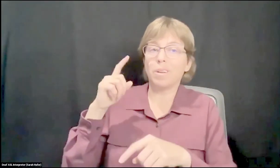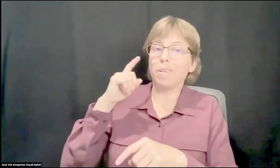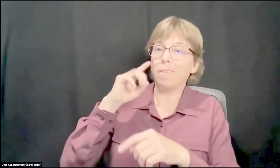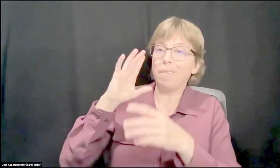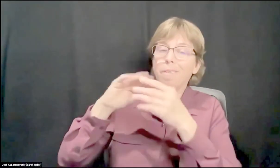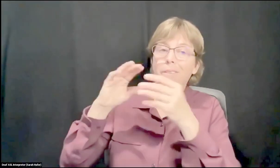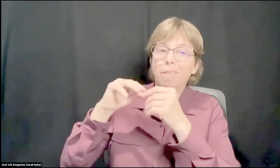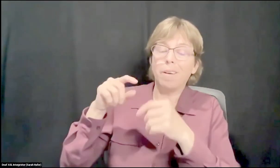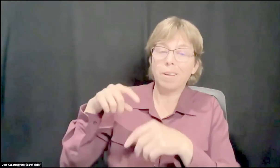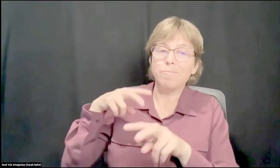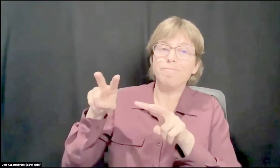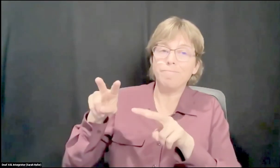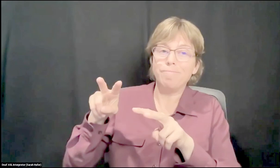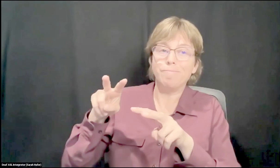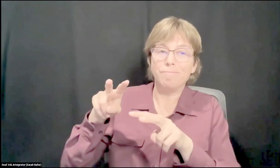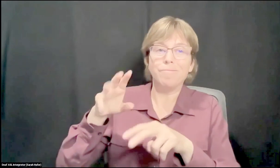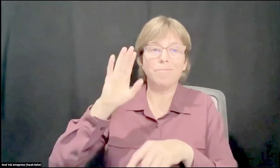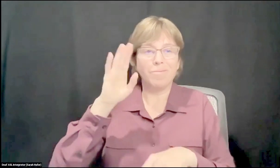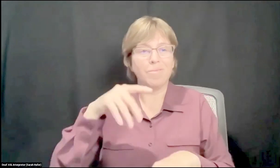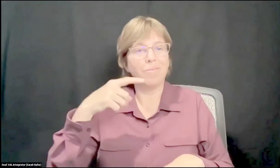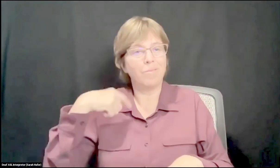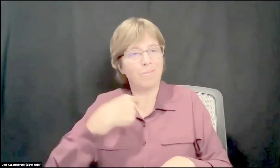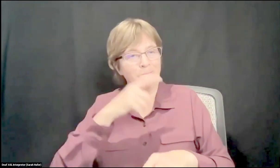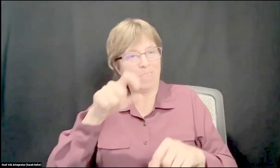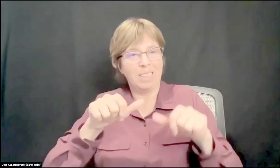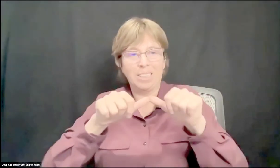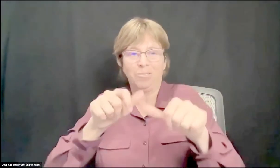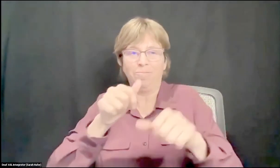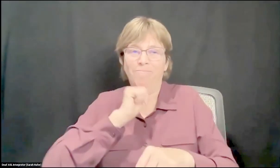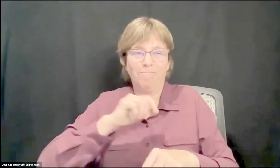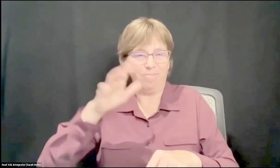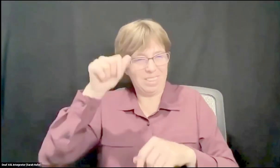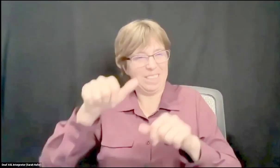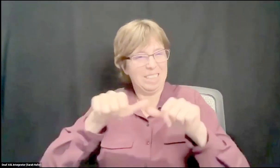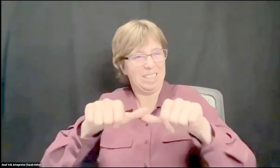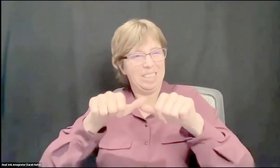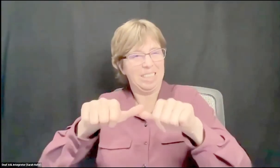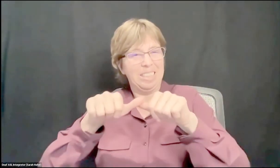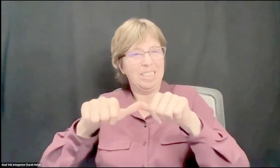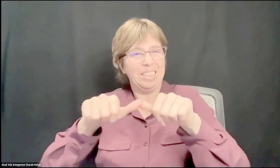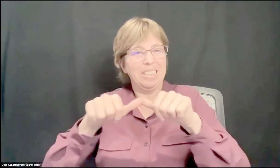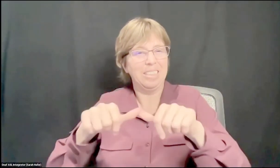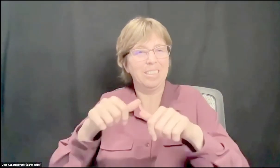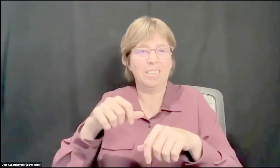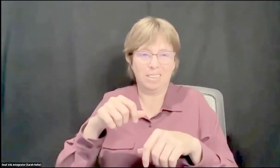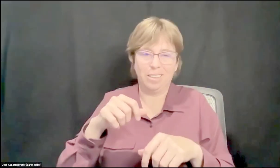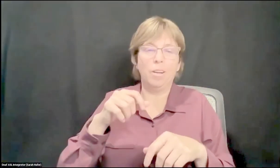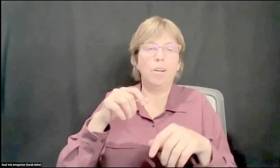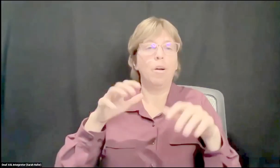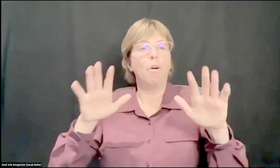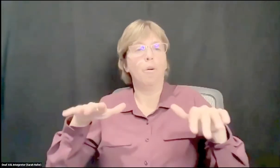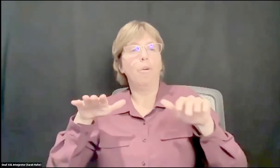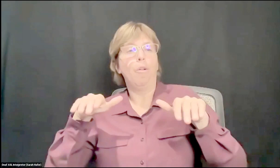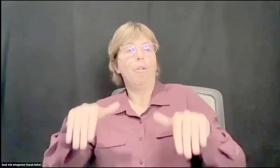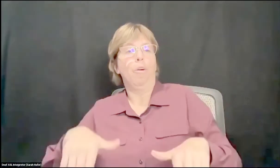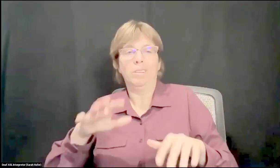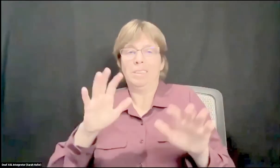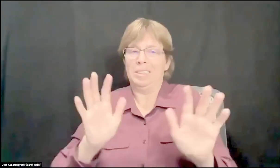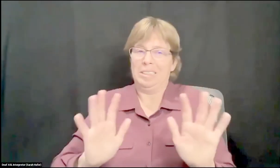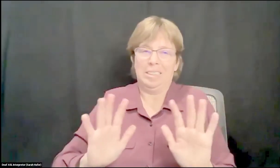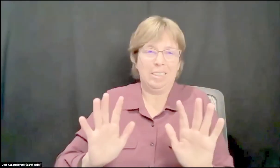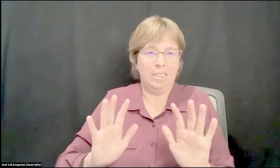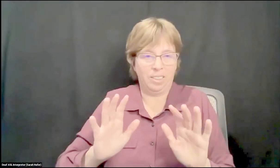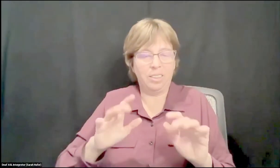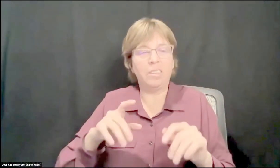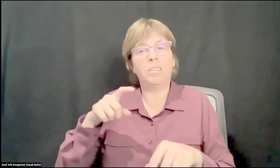tonight, so much gratitude for the work that you have done, leaning into collaborating, folks rolling up